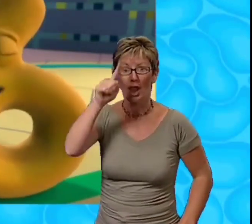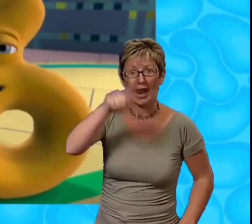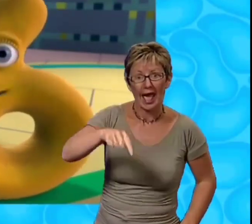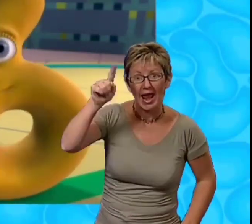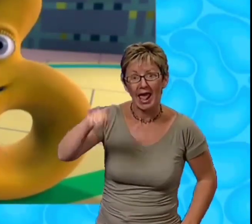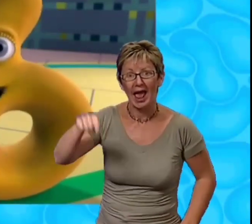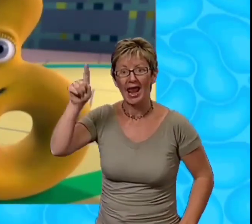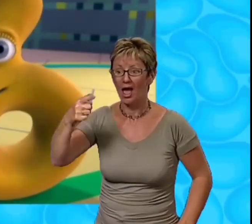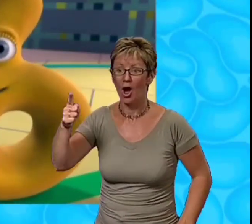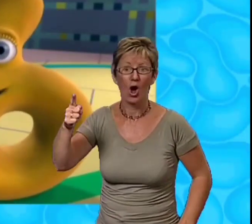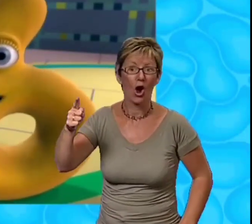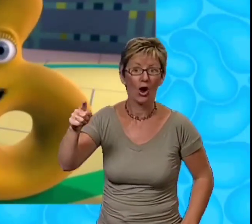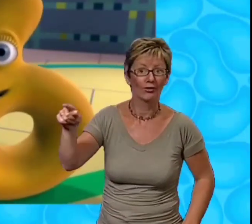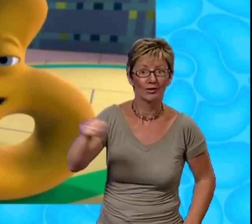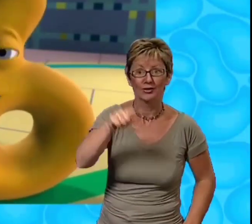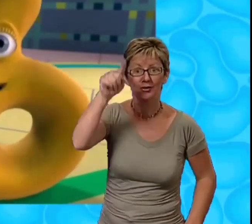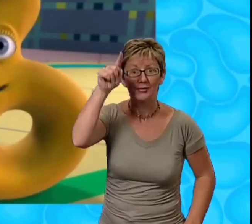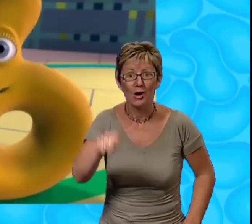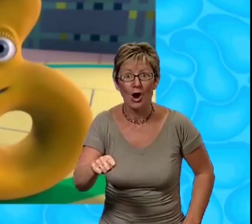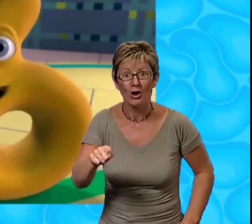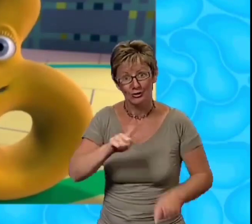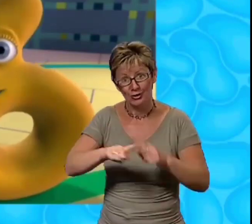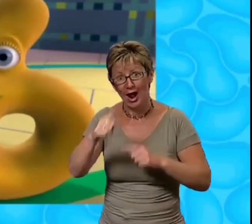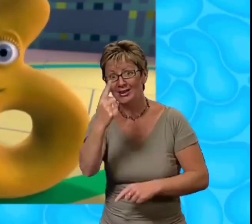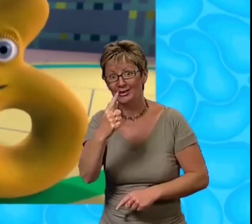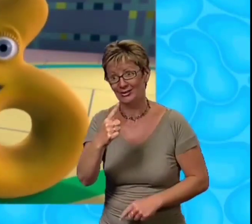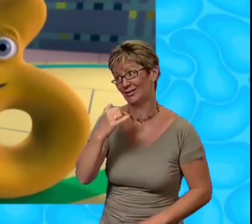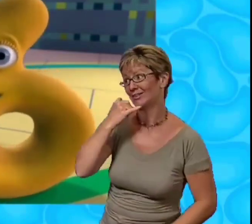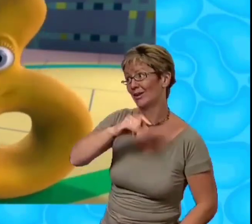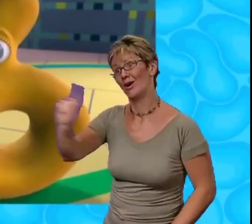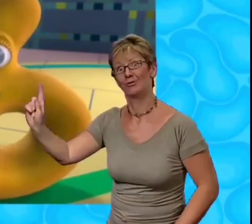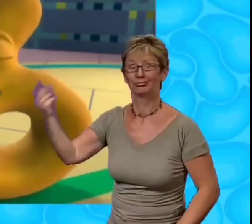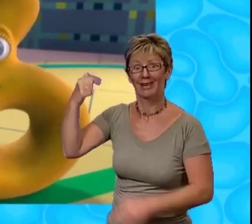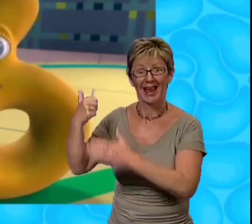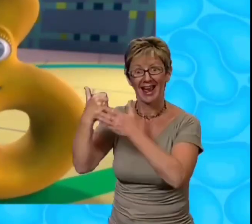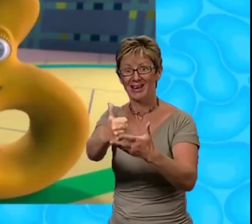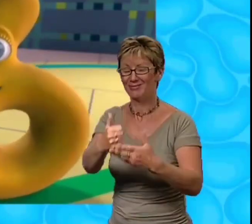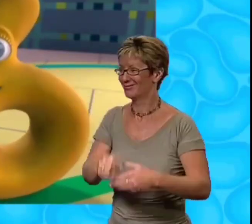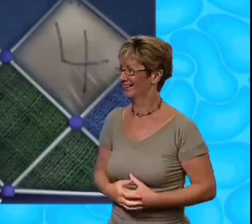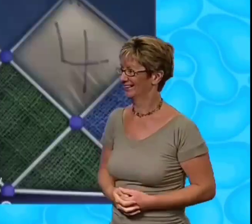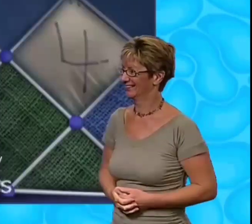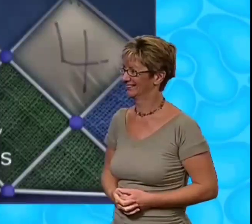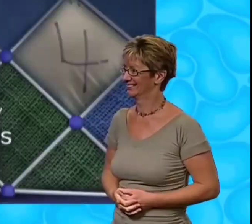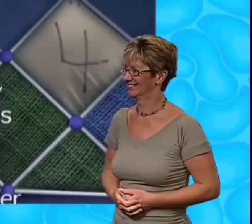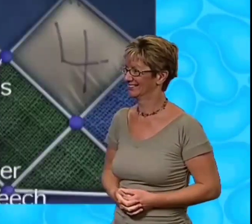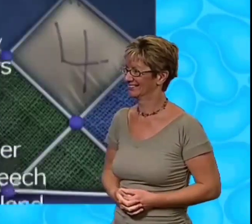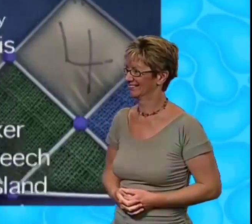or as a number. Try it out and call the Numberjacks.